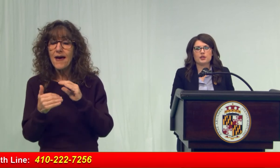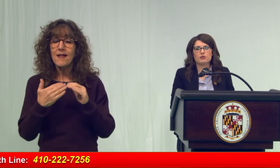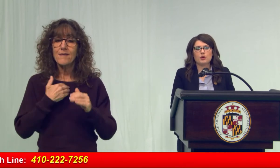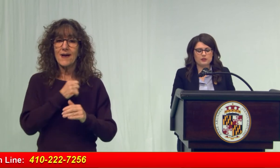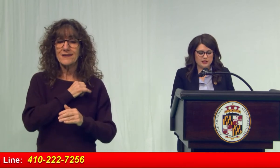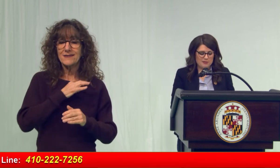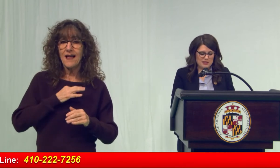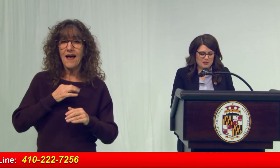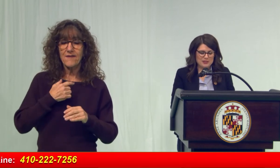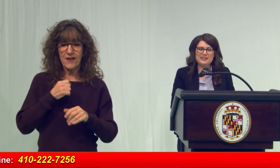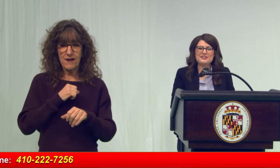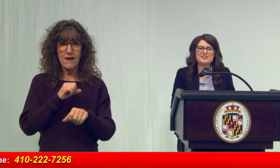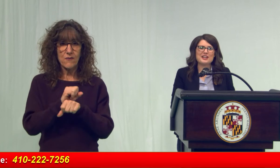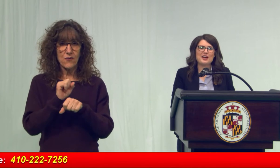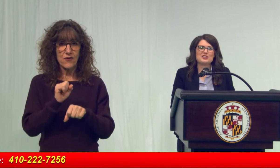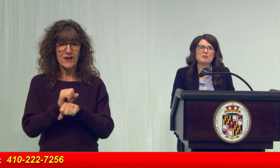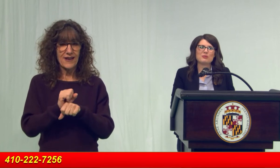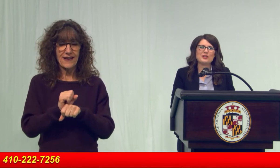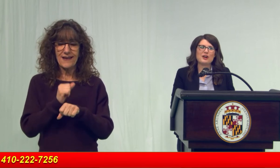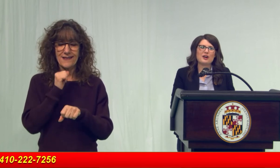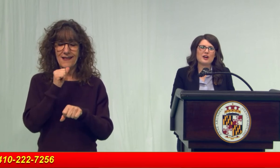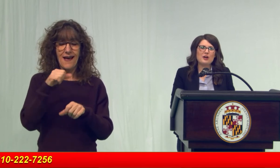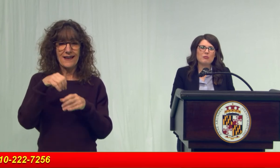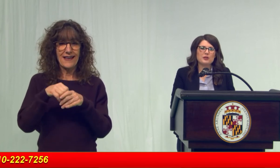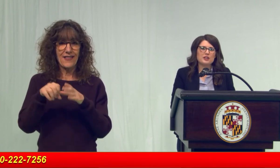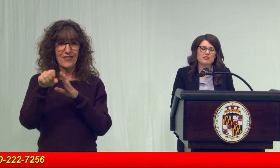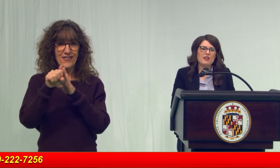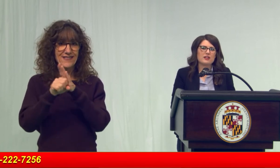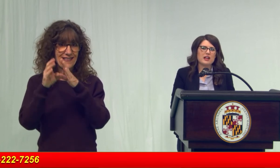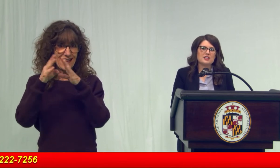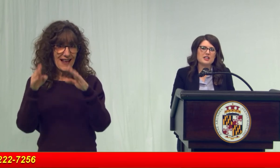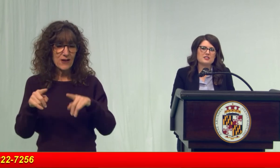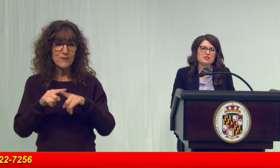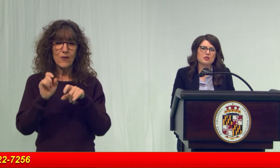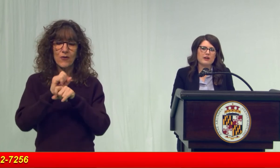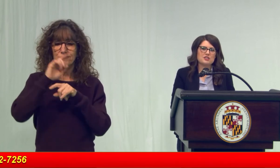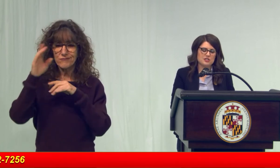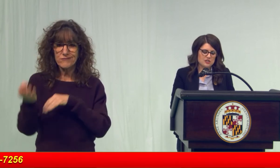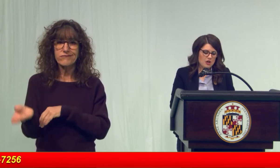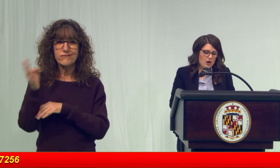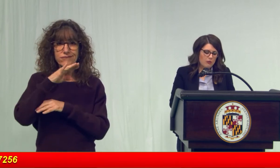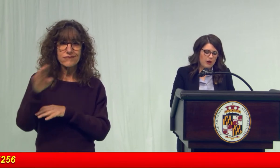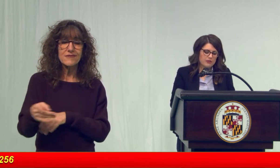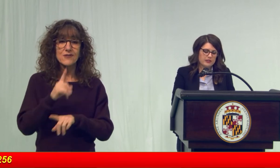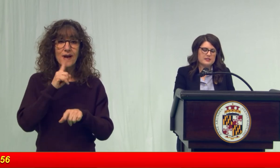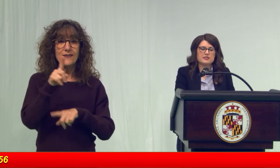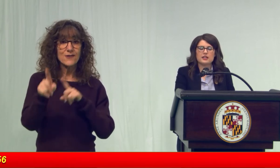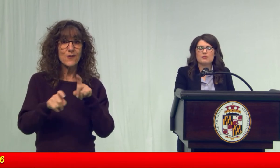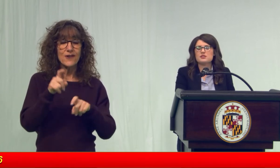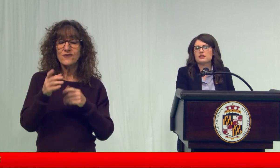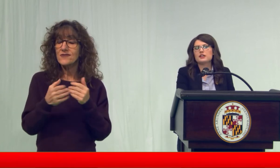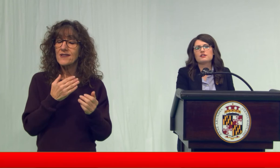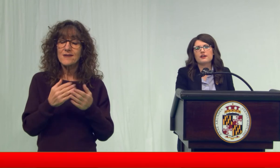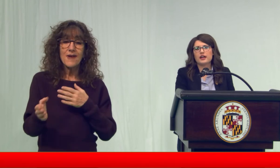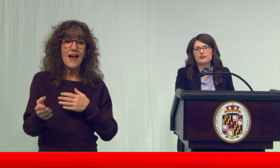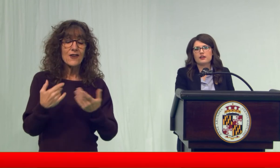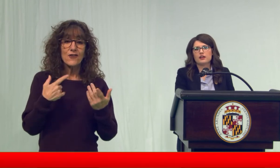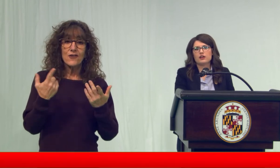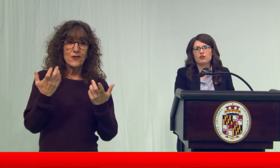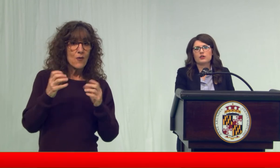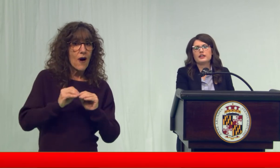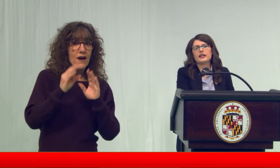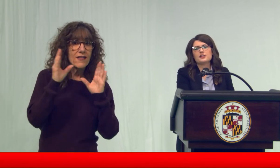and I are working remotely. I may not be in the State House, but we are working around the clock to answer your questions, whether it comes to